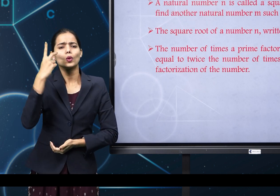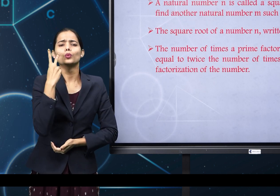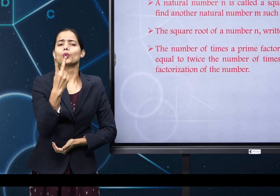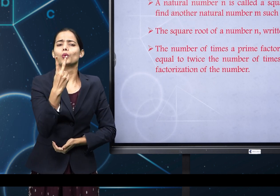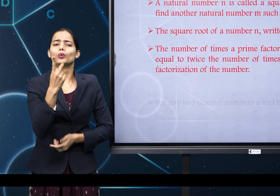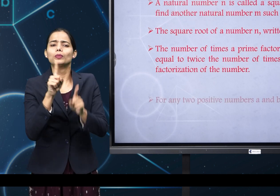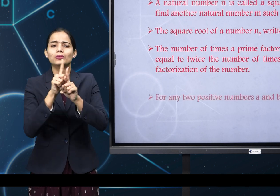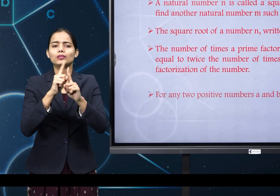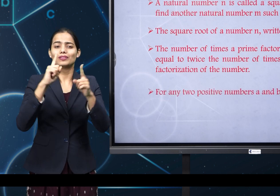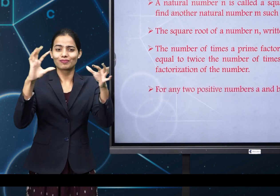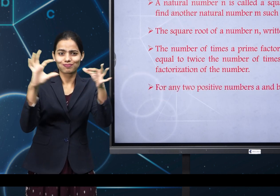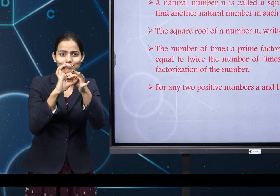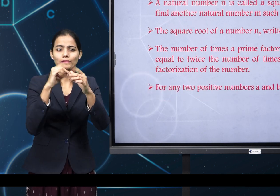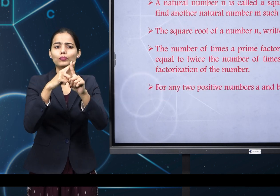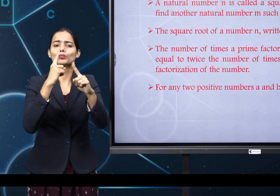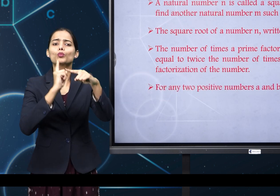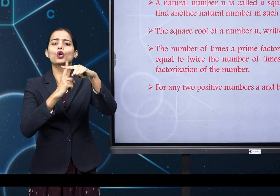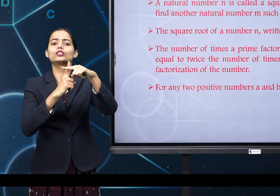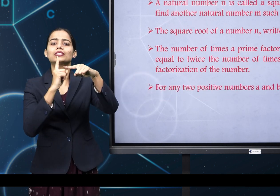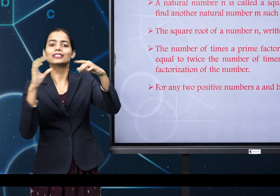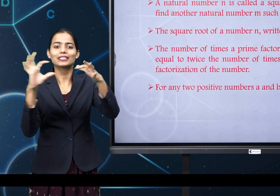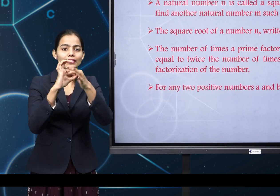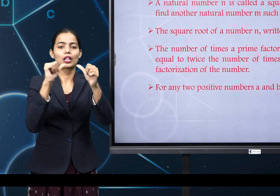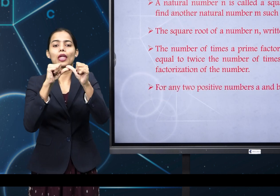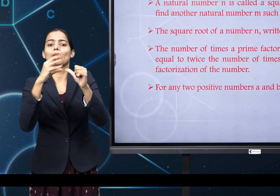For any two positive numbers a and b,